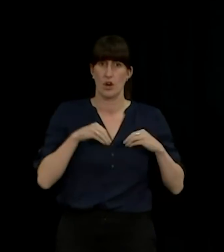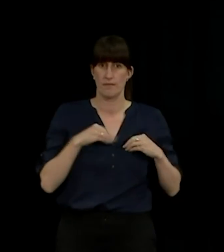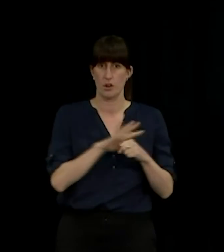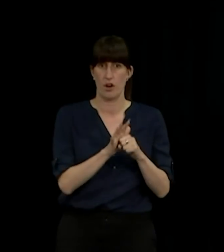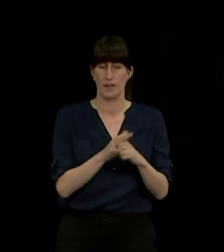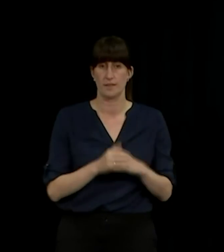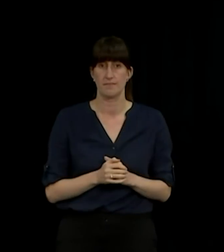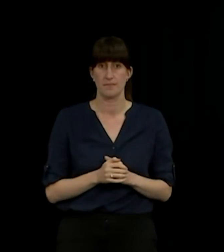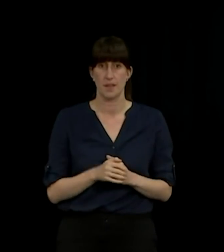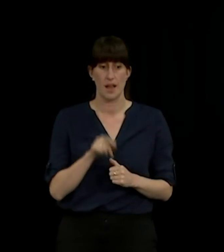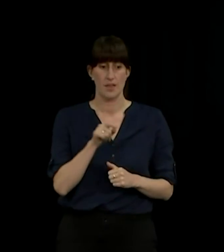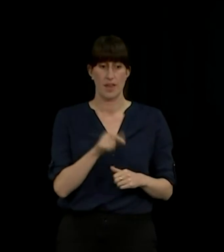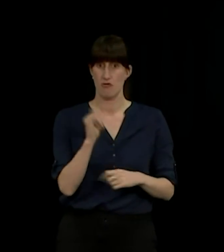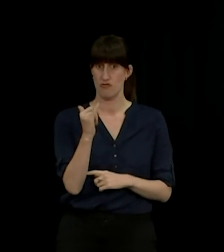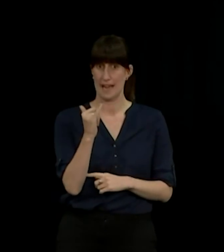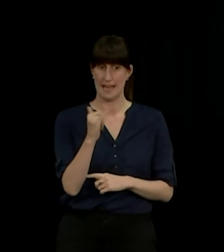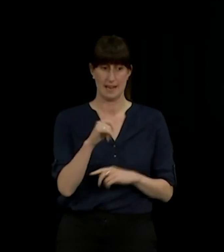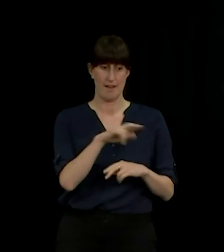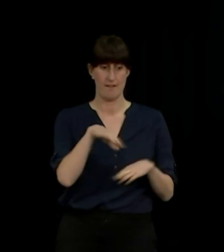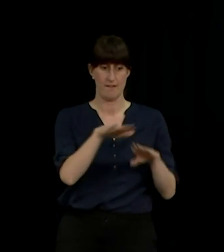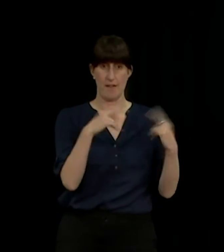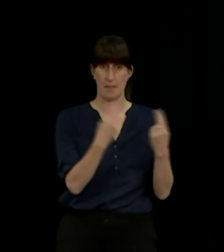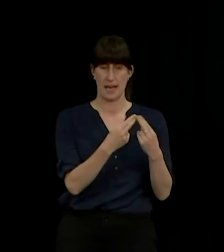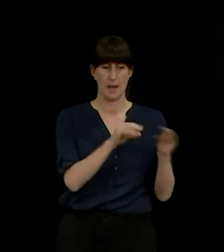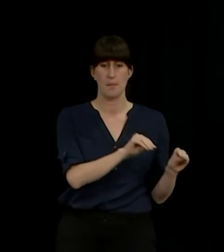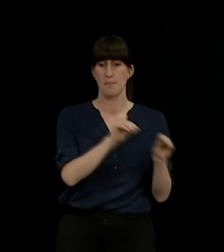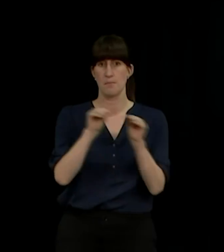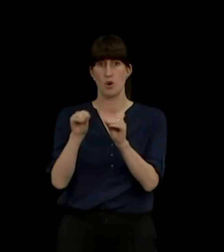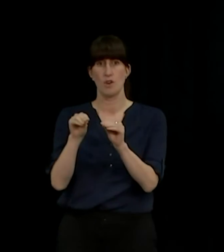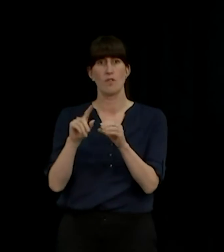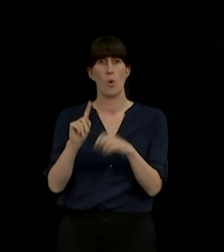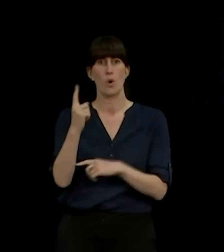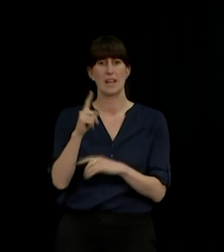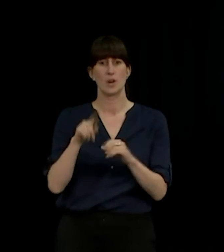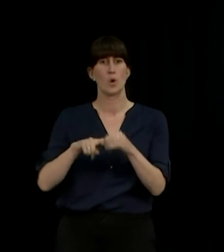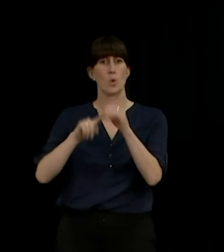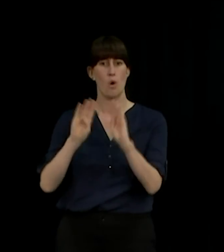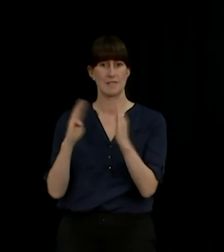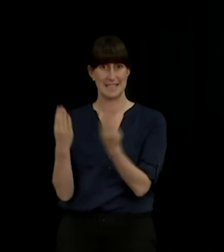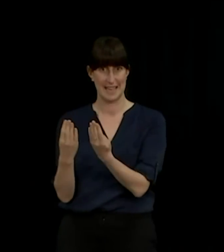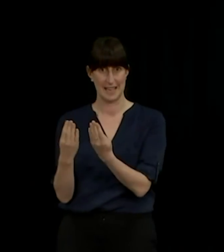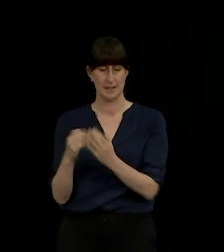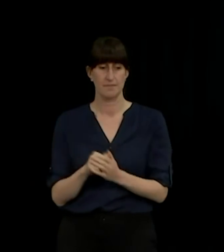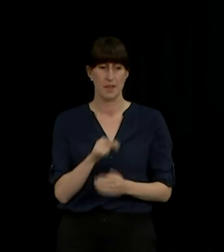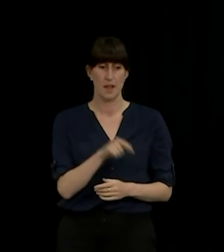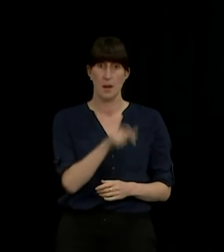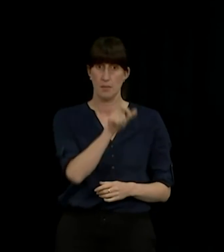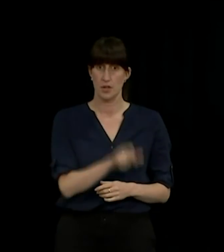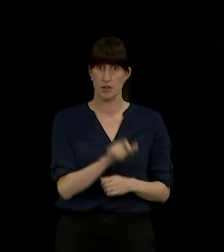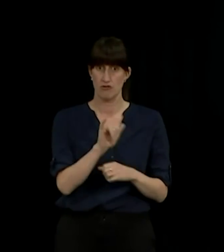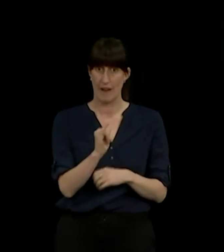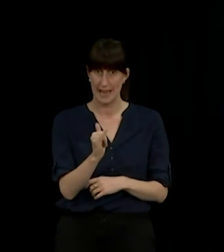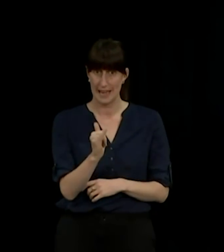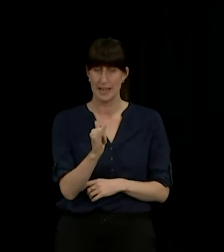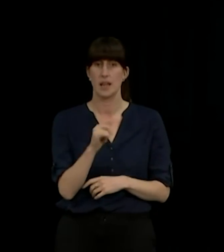moved to a quarantine facility in Auckland. That case, the Raglan-based one, was tested on the 1st of